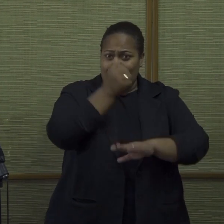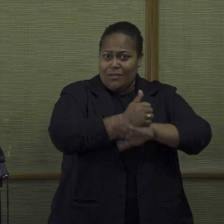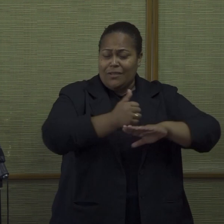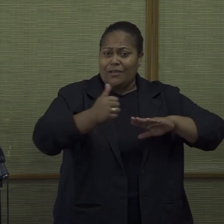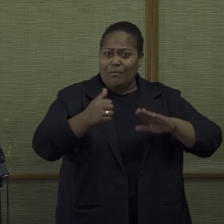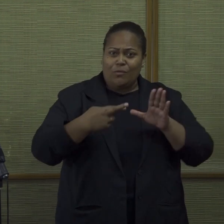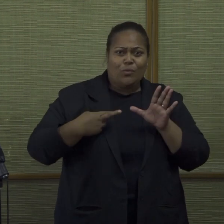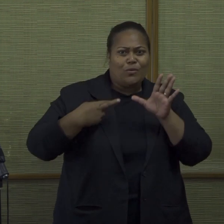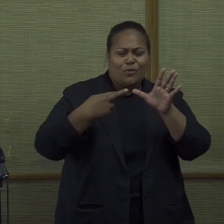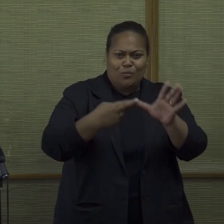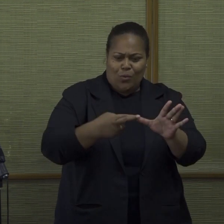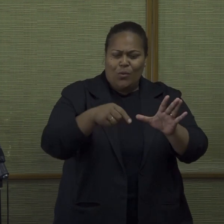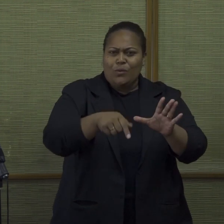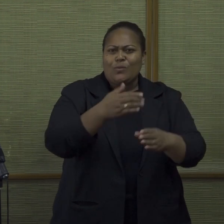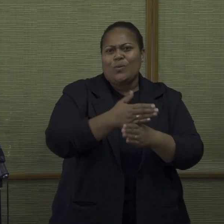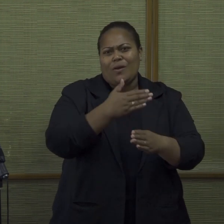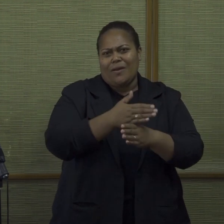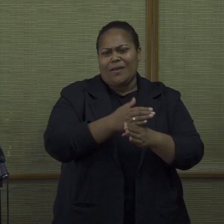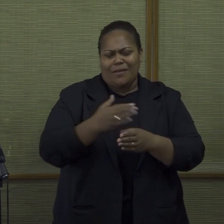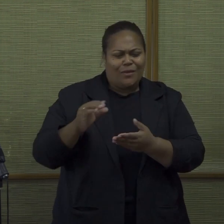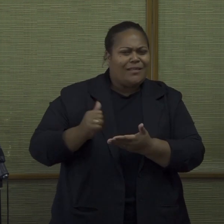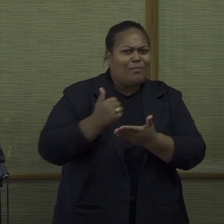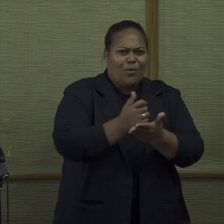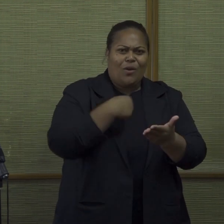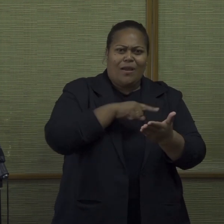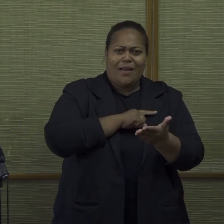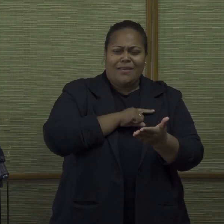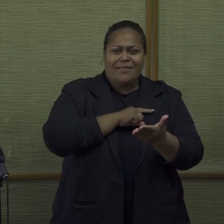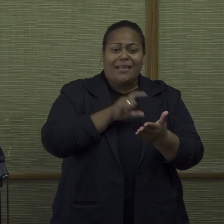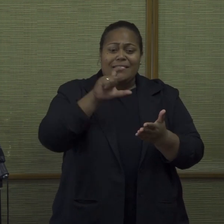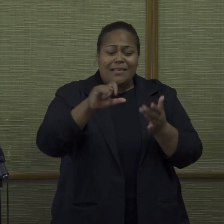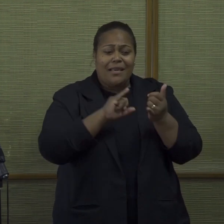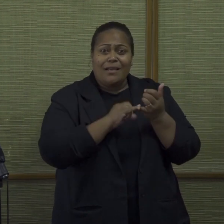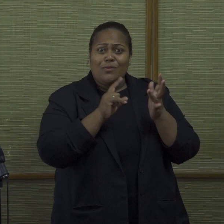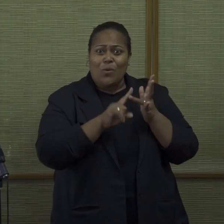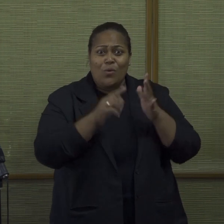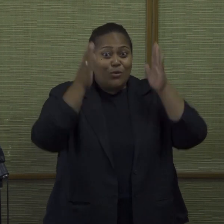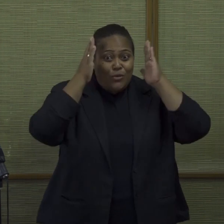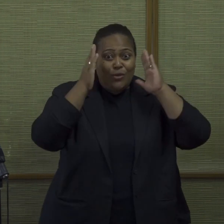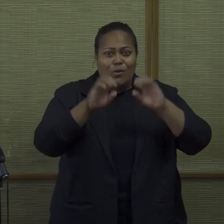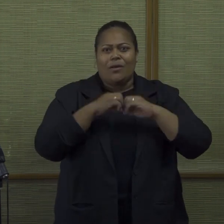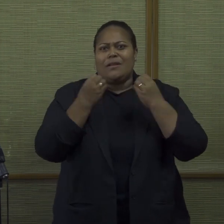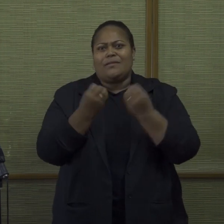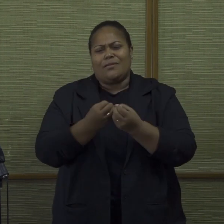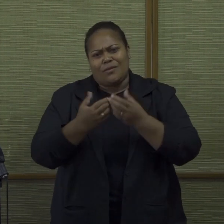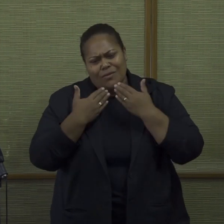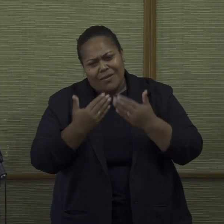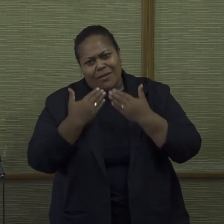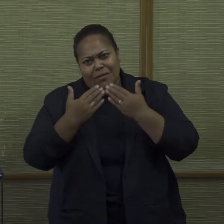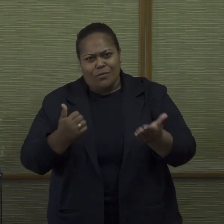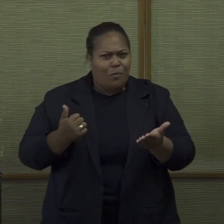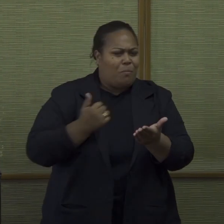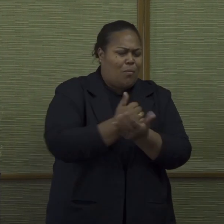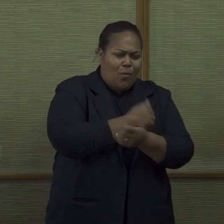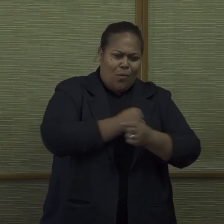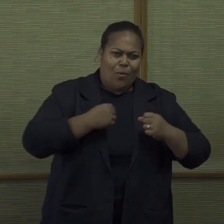with response effort, and also to the civil society and faith-based organization members for complementing the work that we are doing